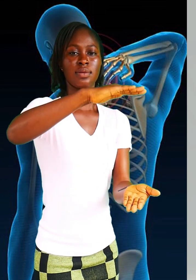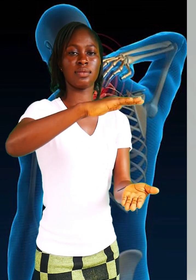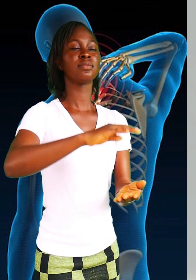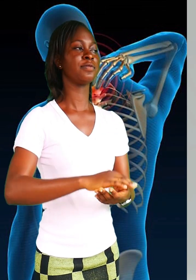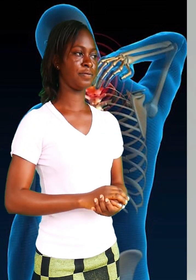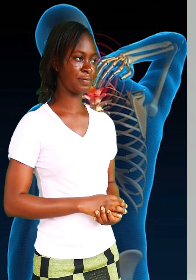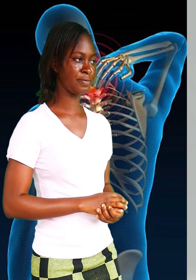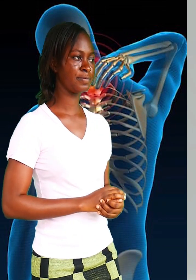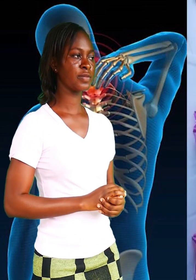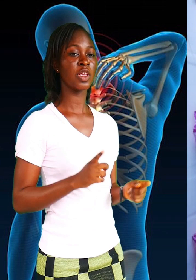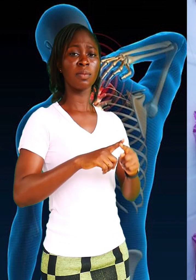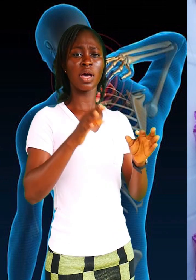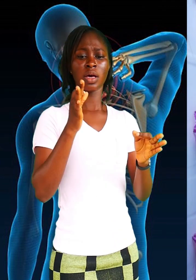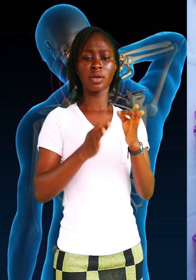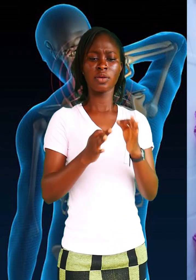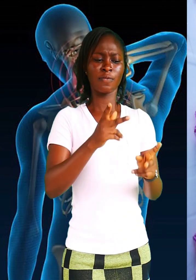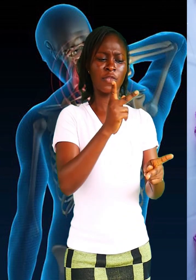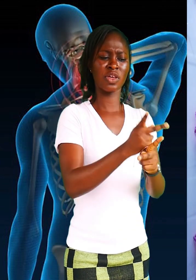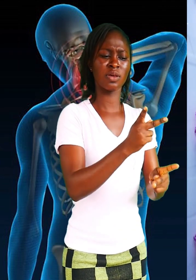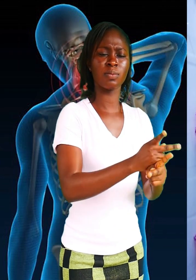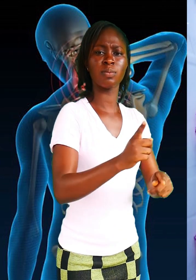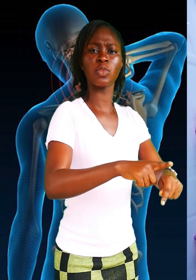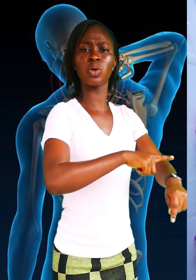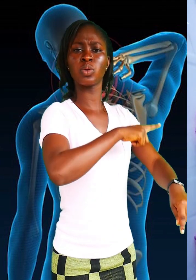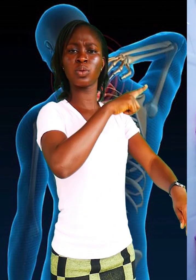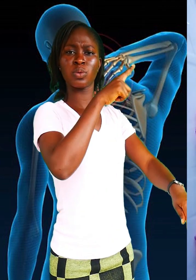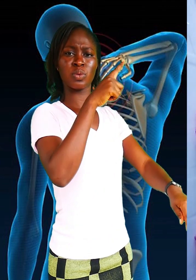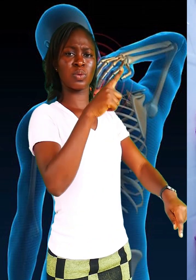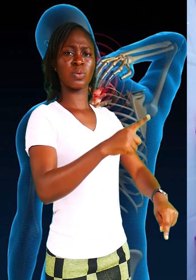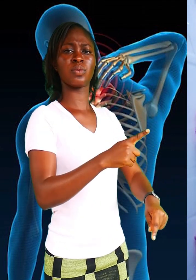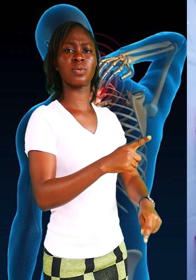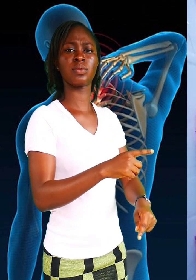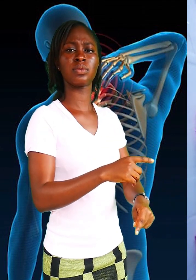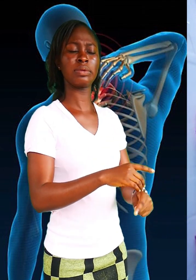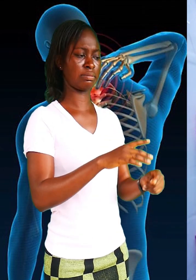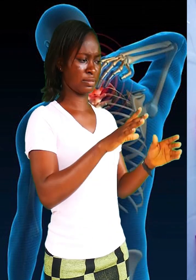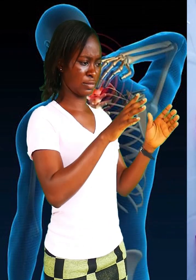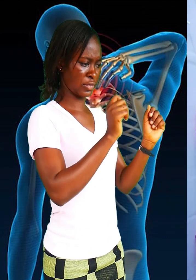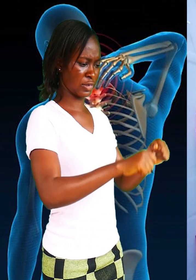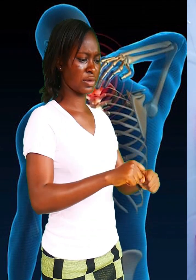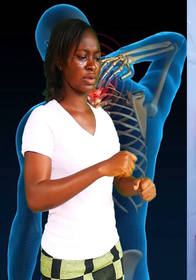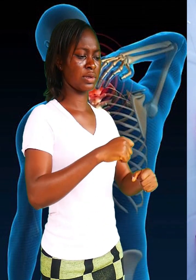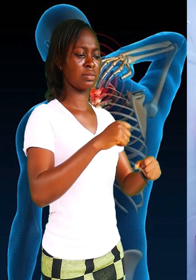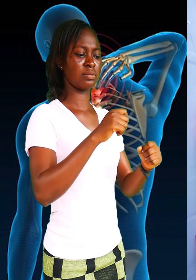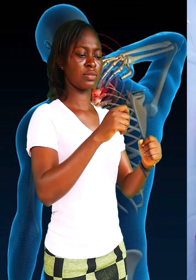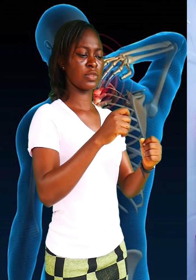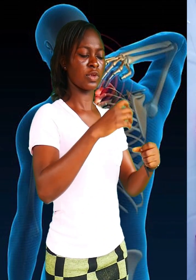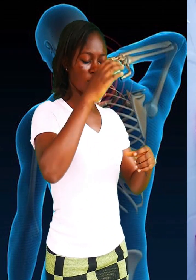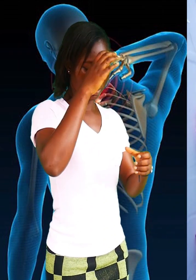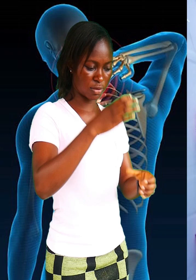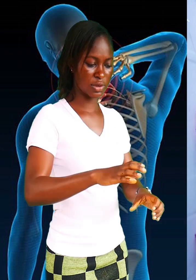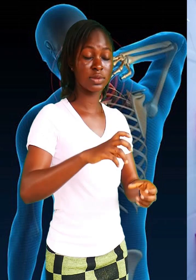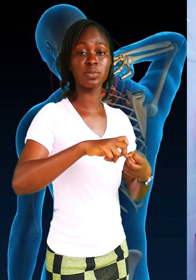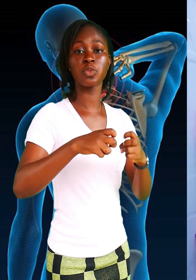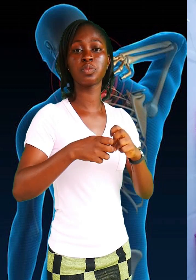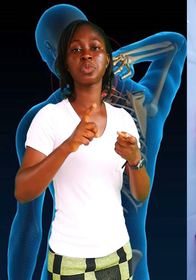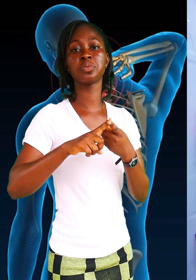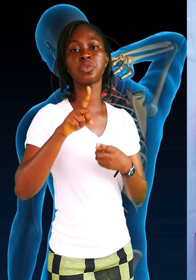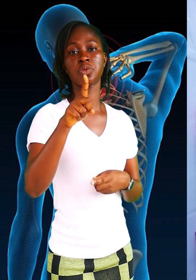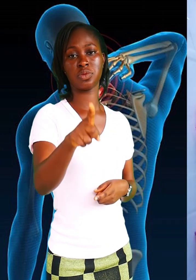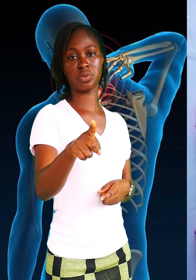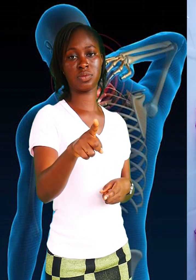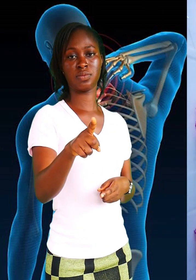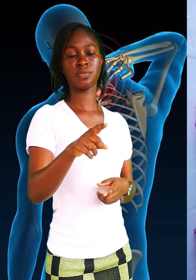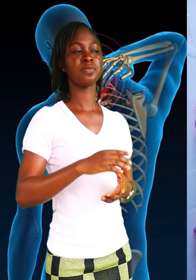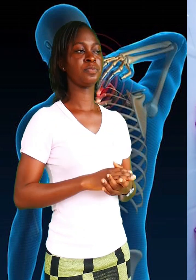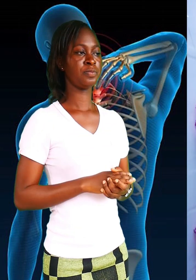dodua. Emwa ofise se matresa ne emre. Na nipe bi anu musile ya. Wait ni jina usisi e chipa if se hona wo fu wo e hona